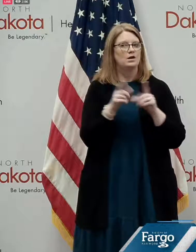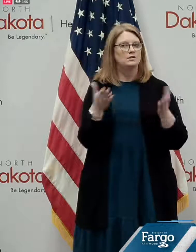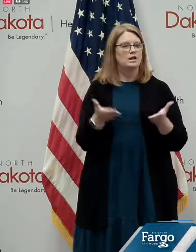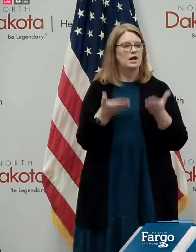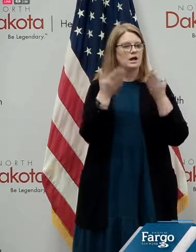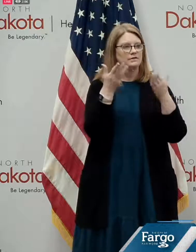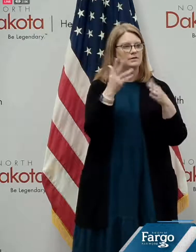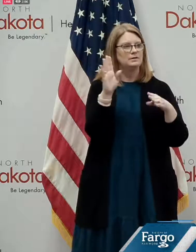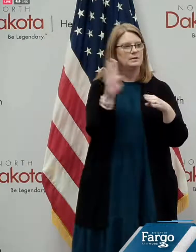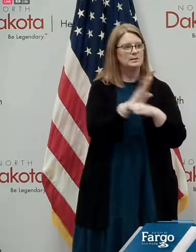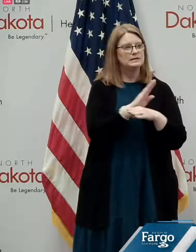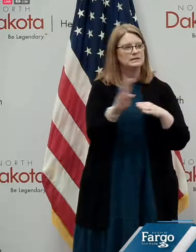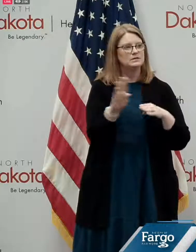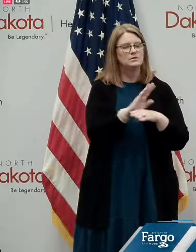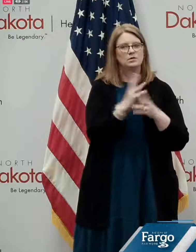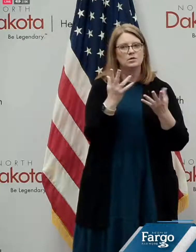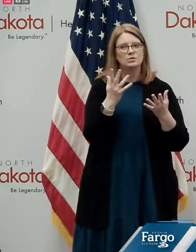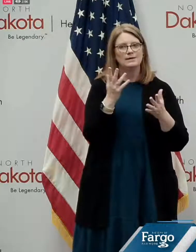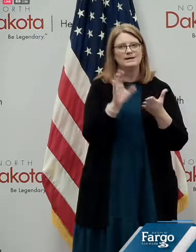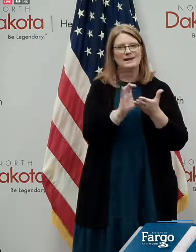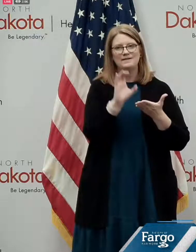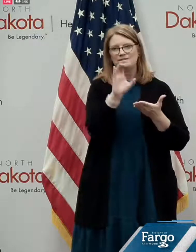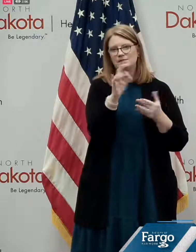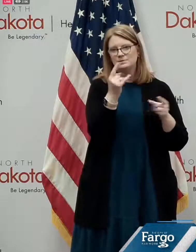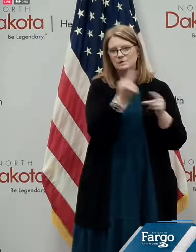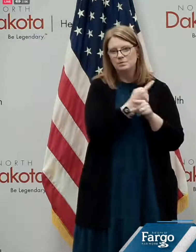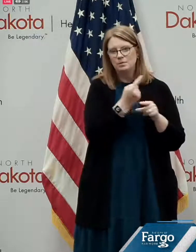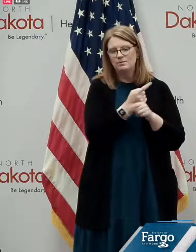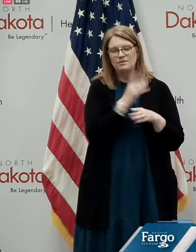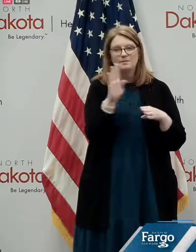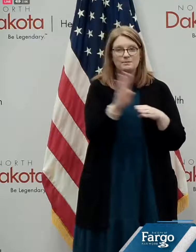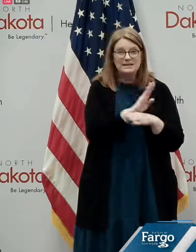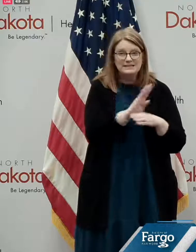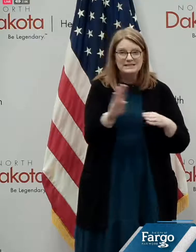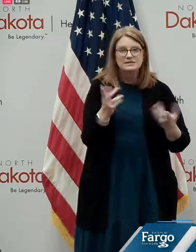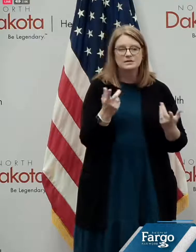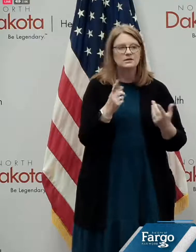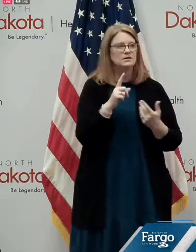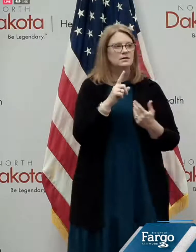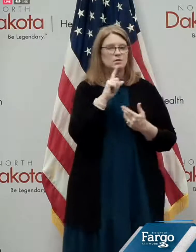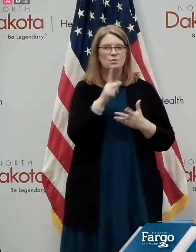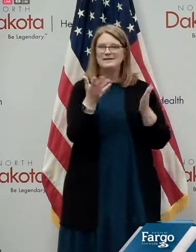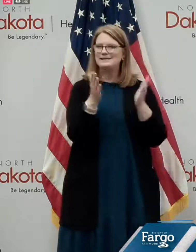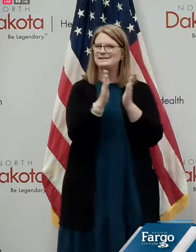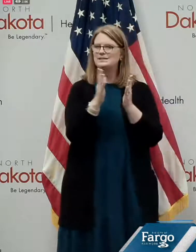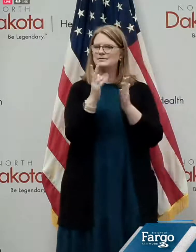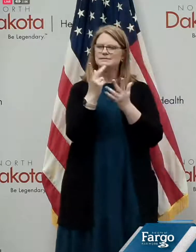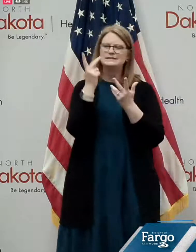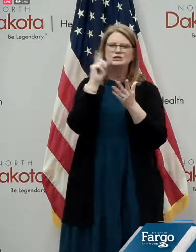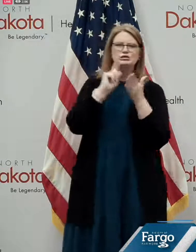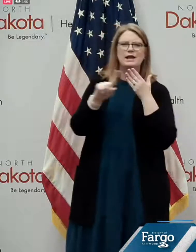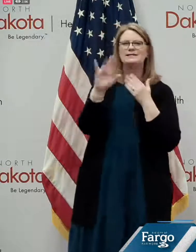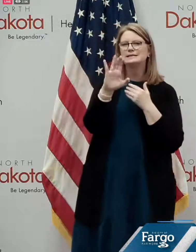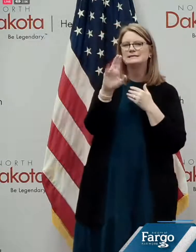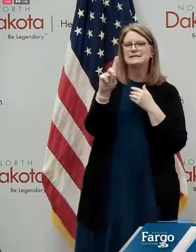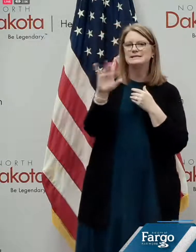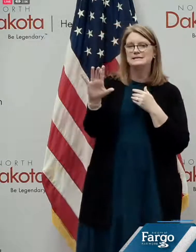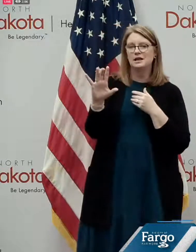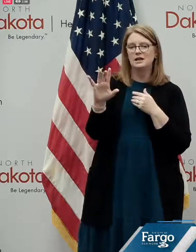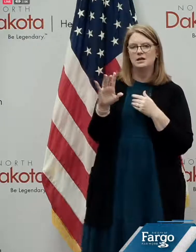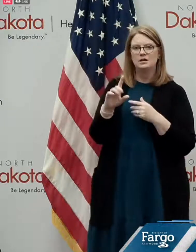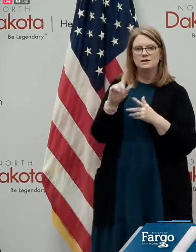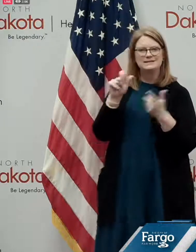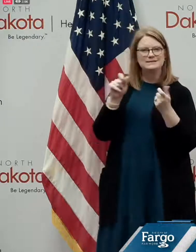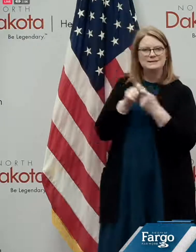thinking about what types of investments are appropriate for their business to consult the CDC. They have a lot of specific fact